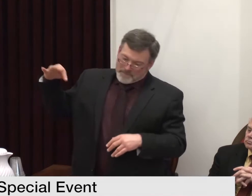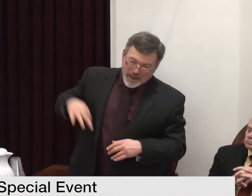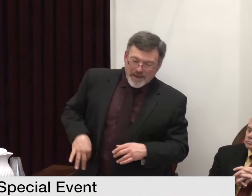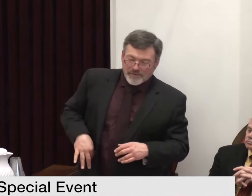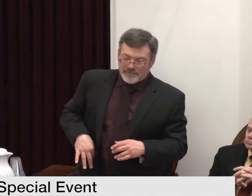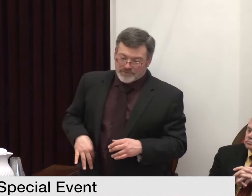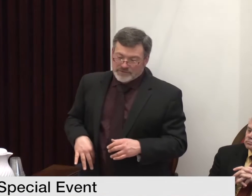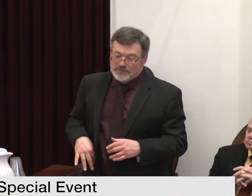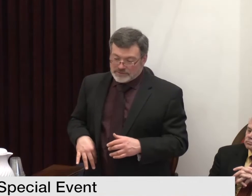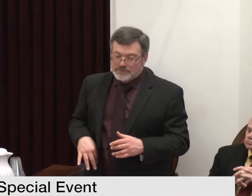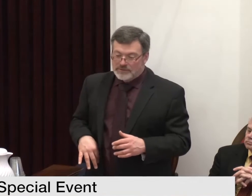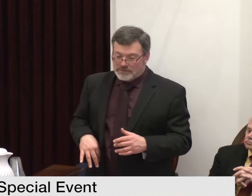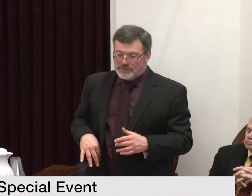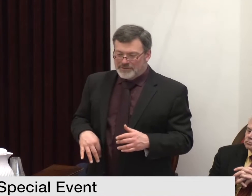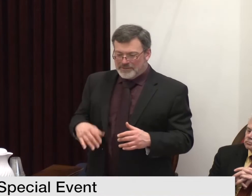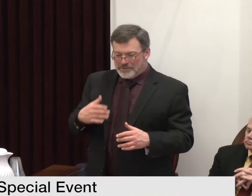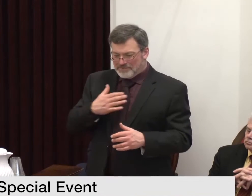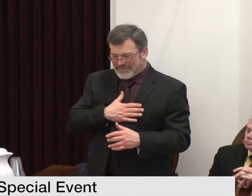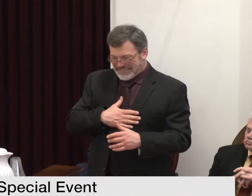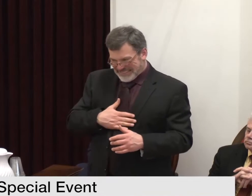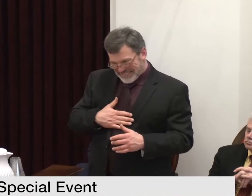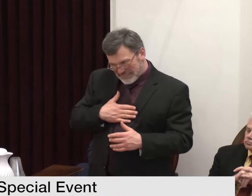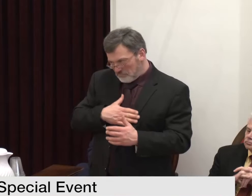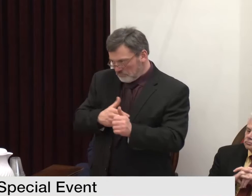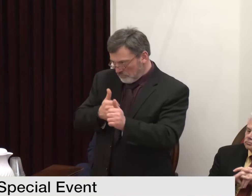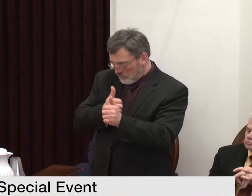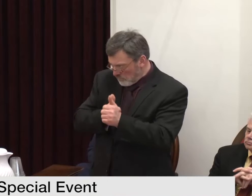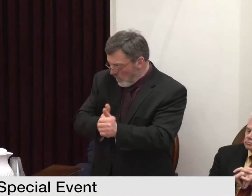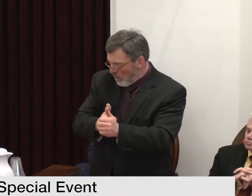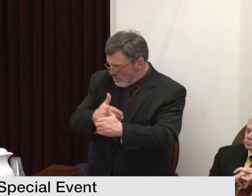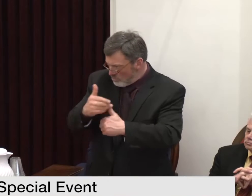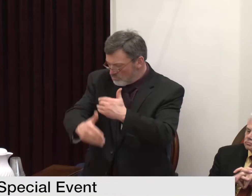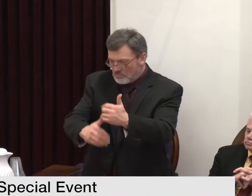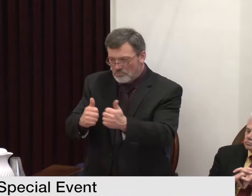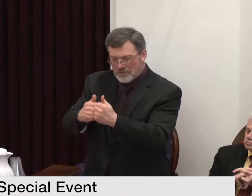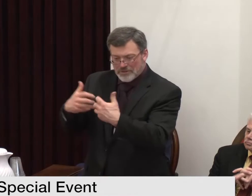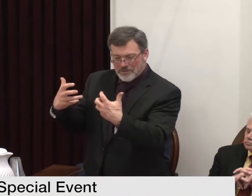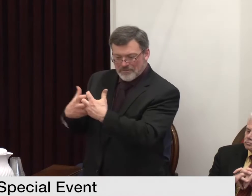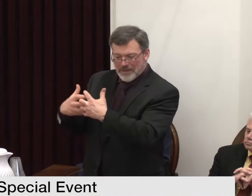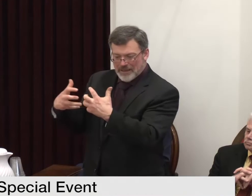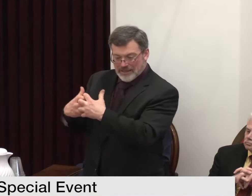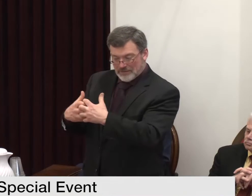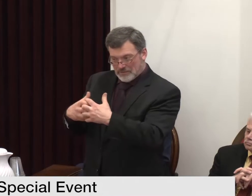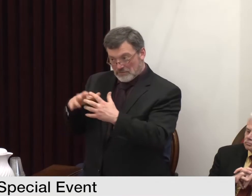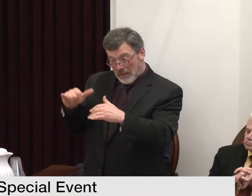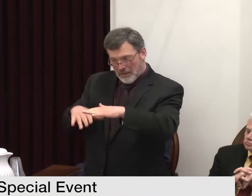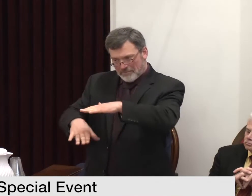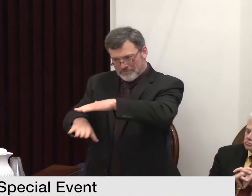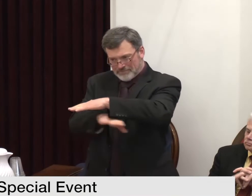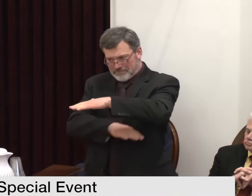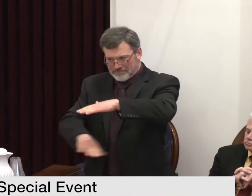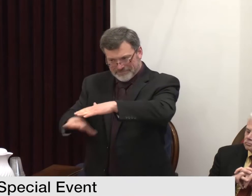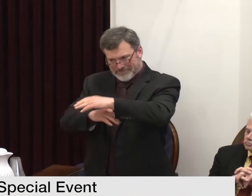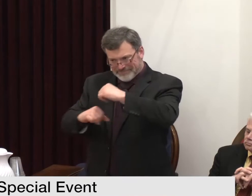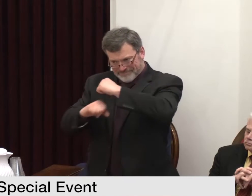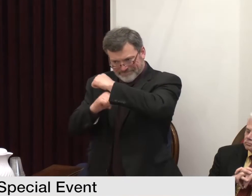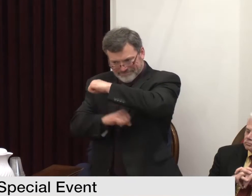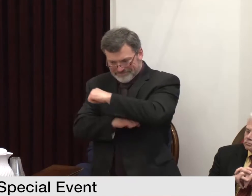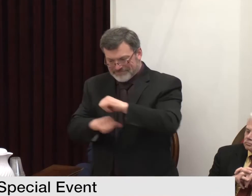with the match money we set aside to fund infrastructure projects that will eliminate sewer overflows and remove